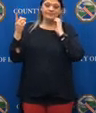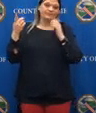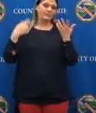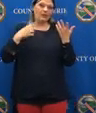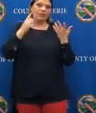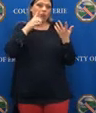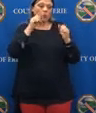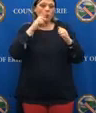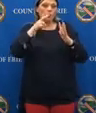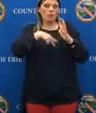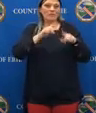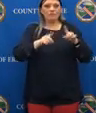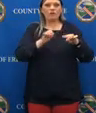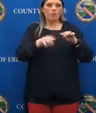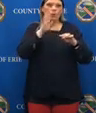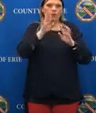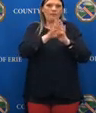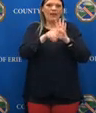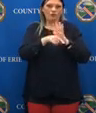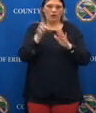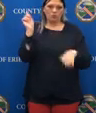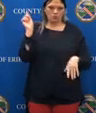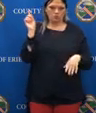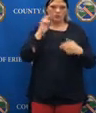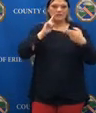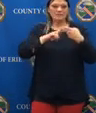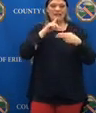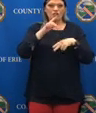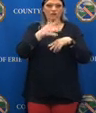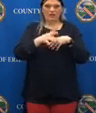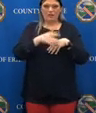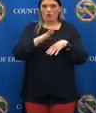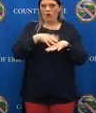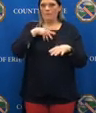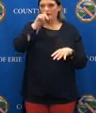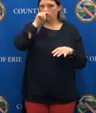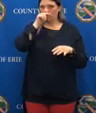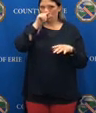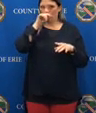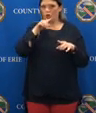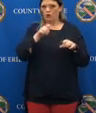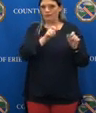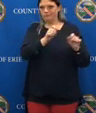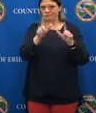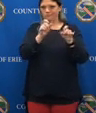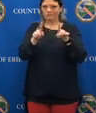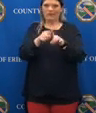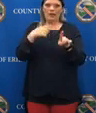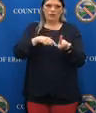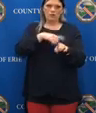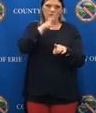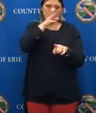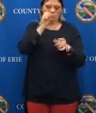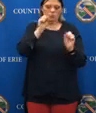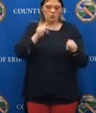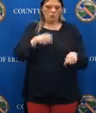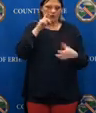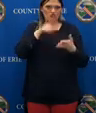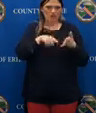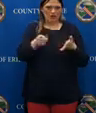they will be in the background. And of course, the slides are available on my Twitter page as we speak. So please check them